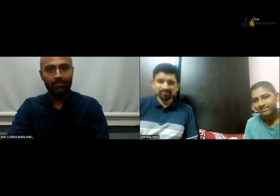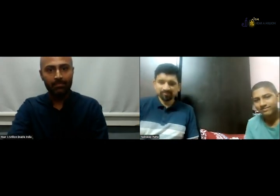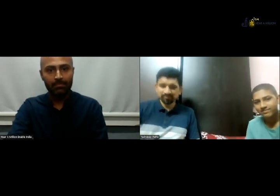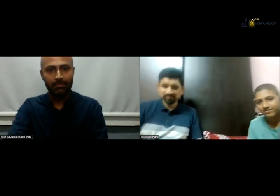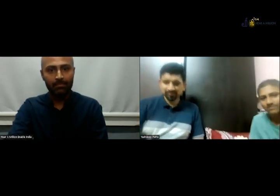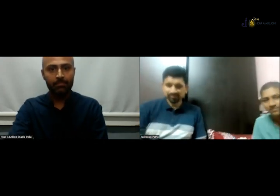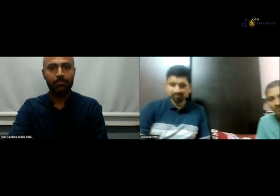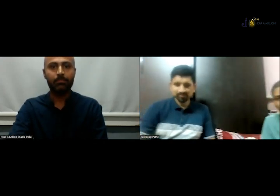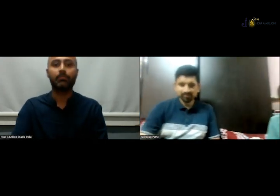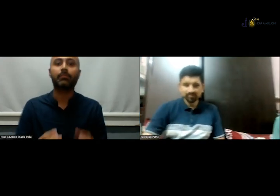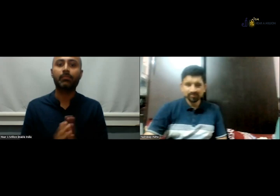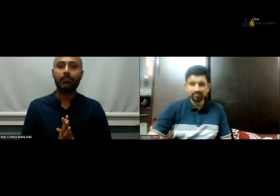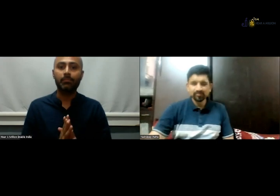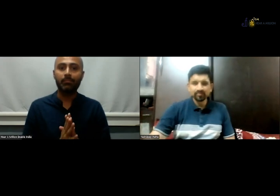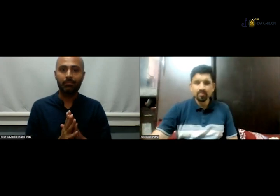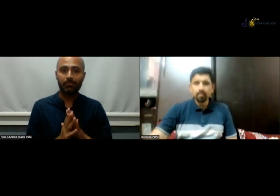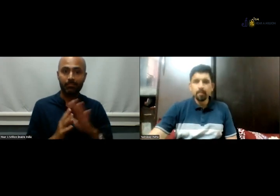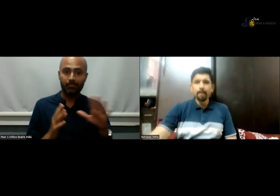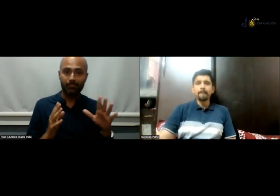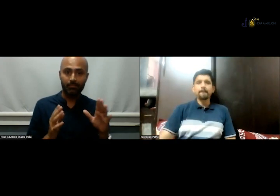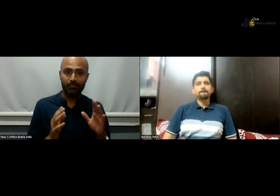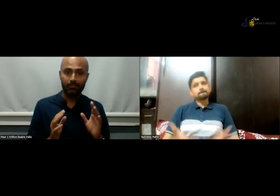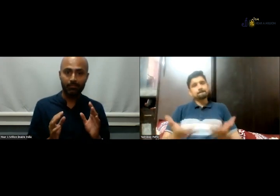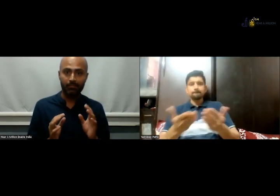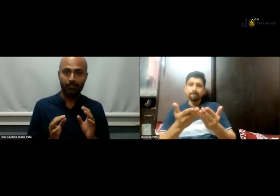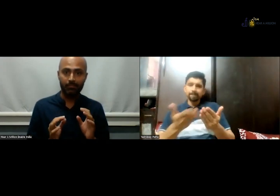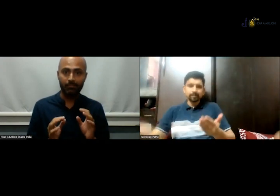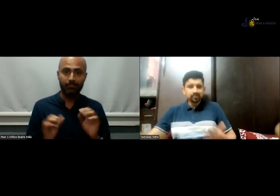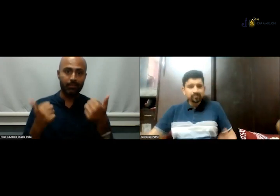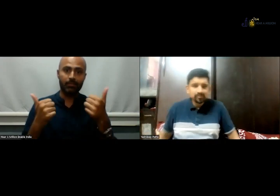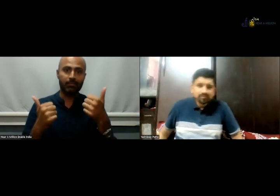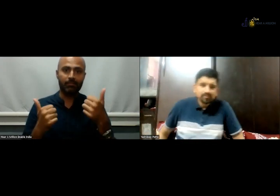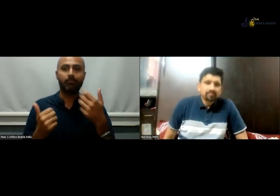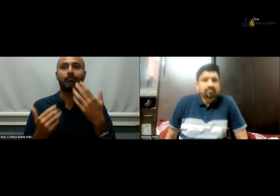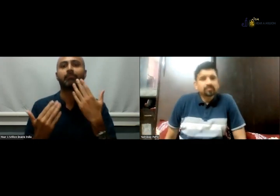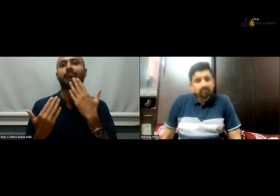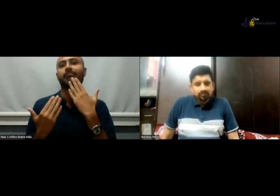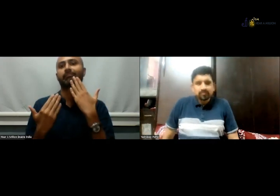and we all pray for you. Our prayers are with you.